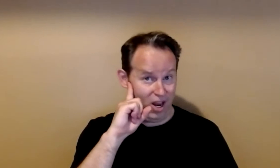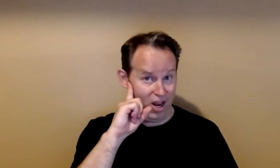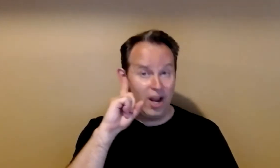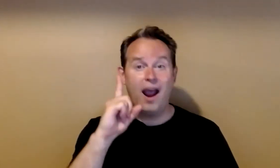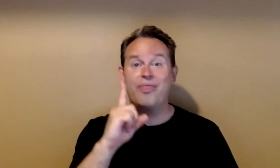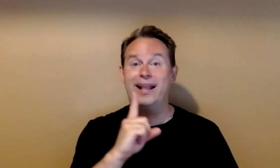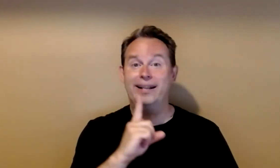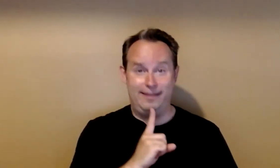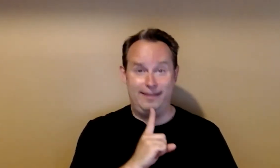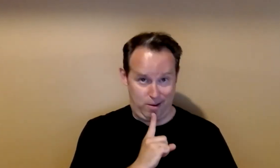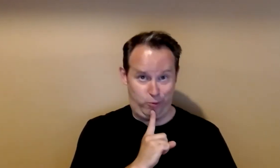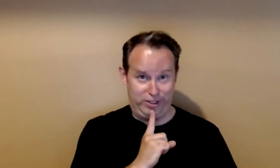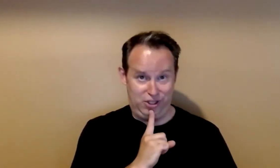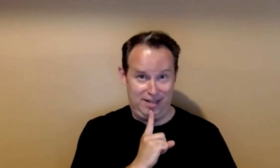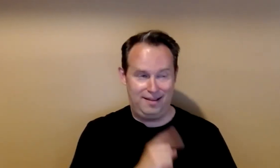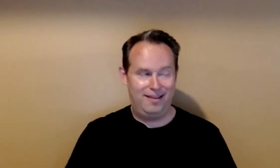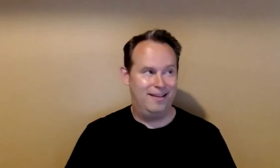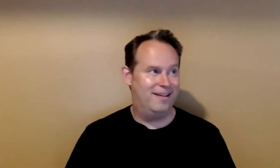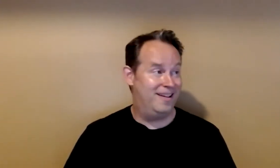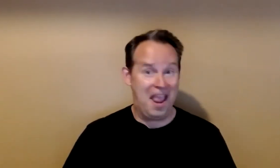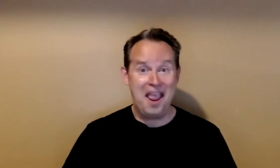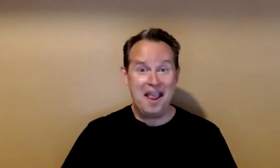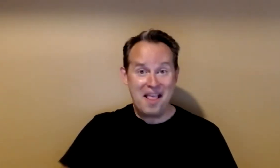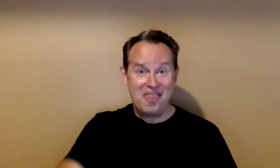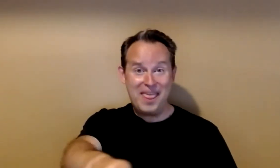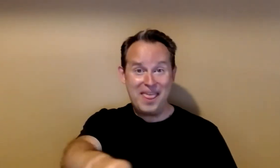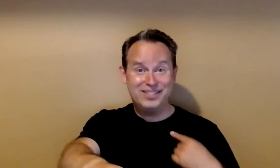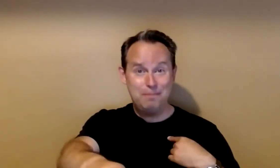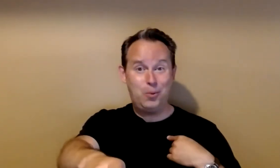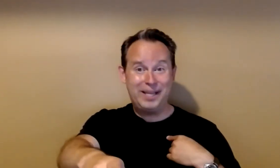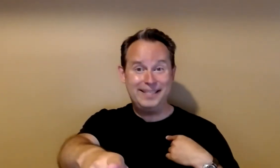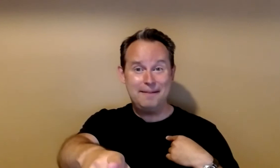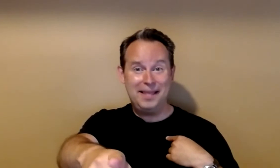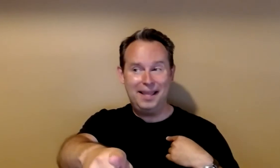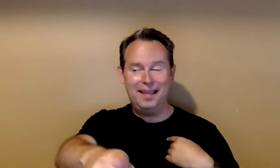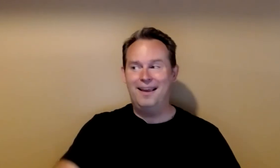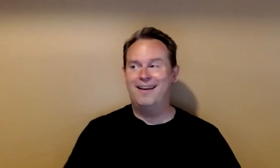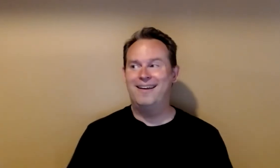ear, then down to her chin, and then she pointed right at me.